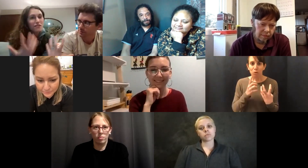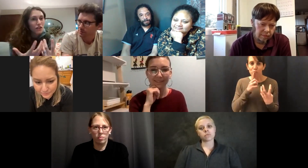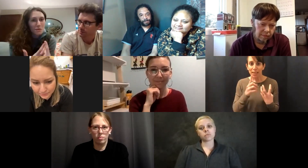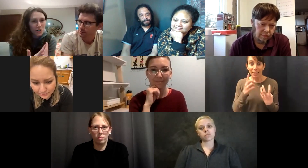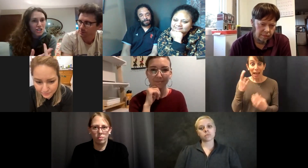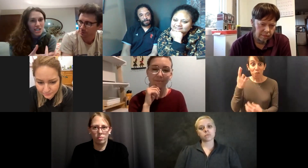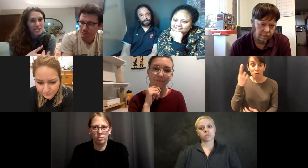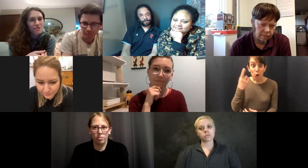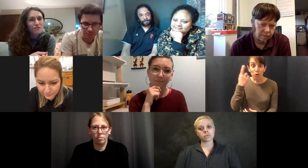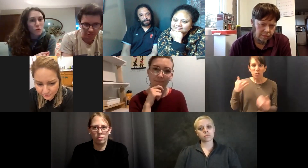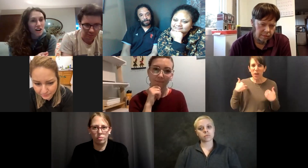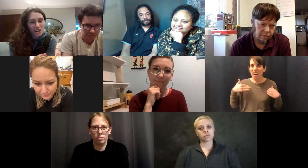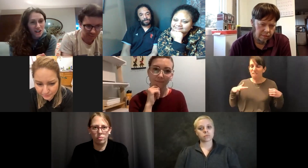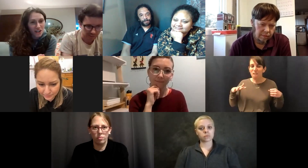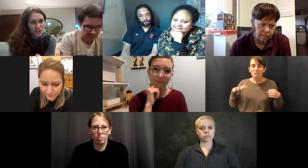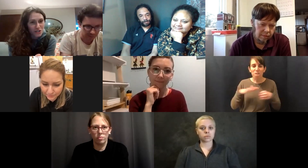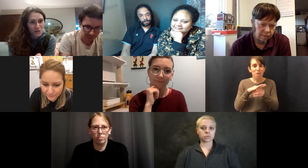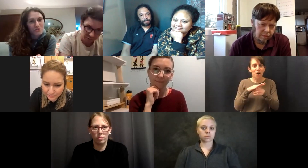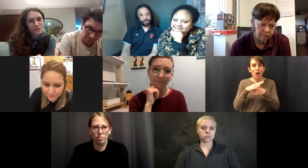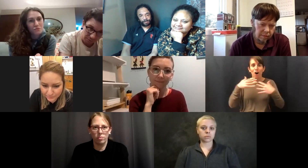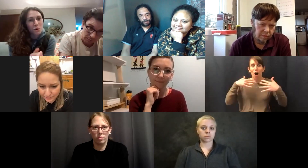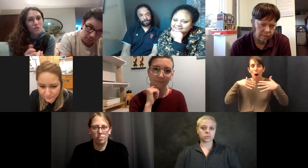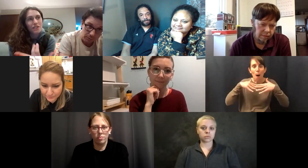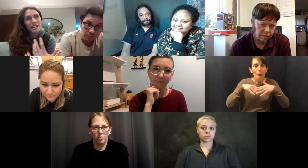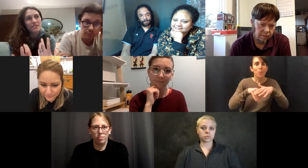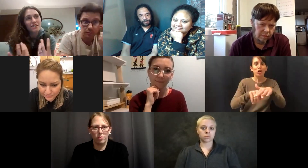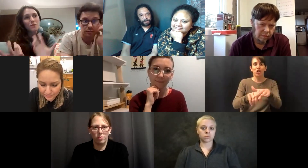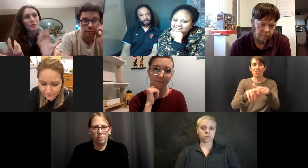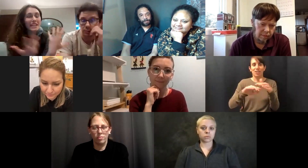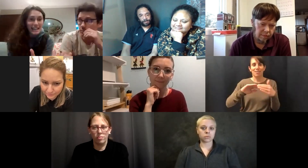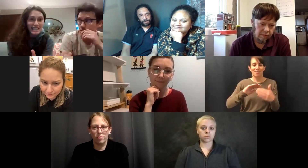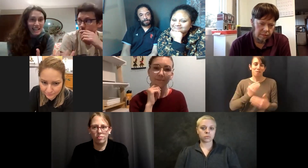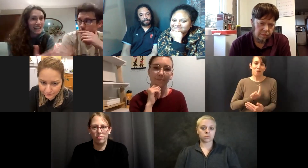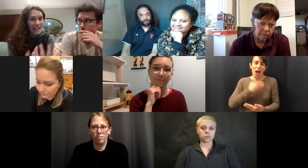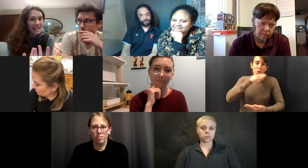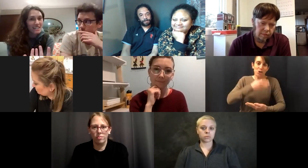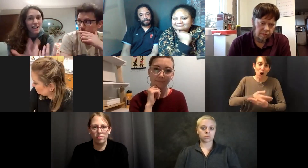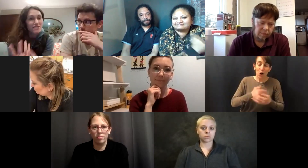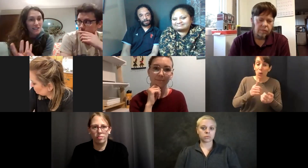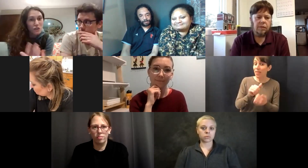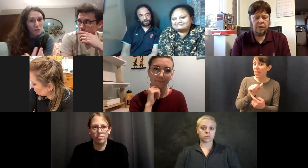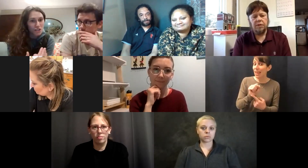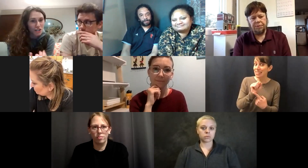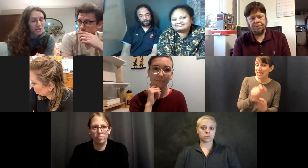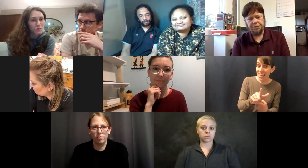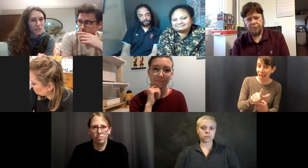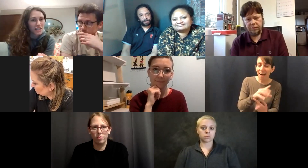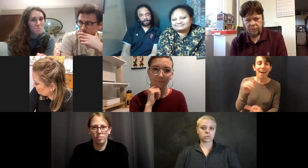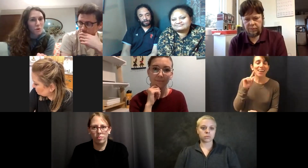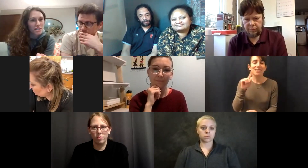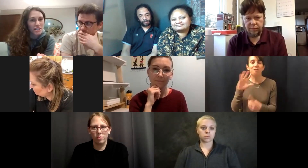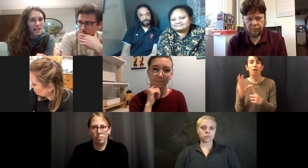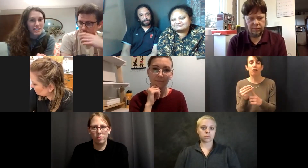have a full immersion for our daughter June, both with ASL and of deaf culture, which was